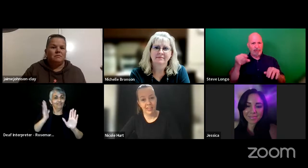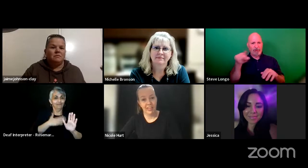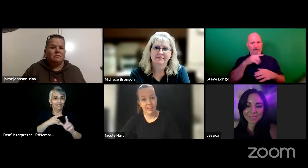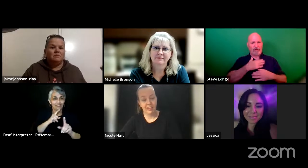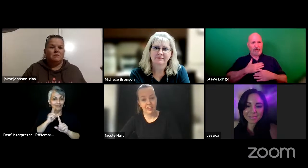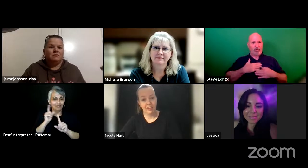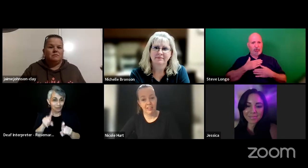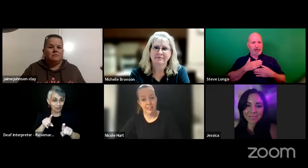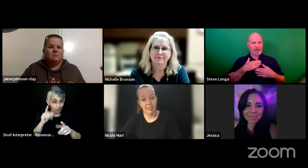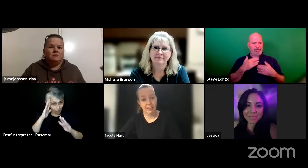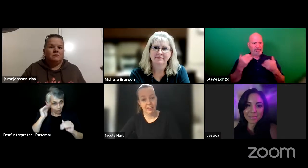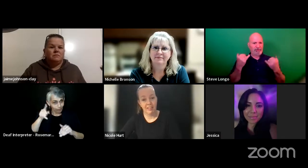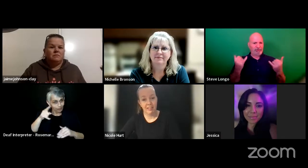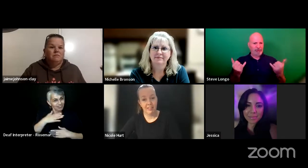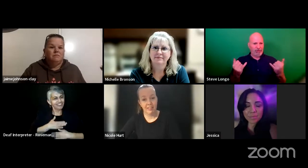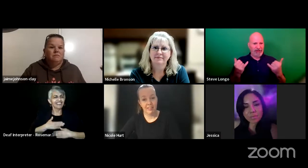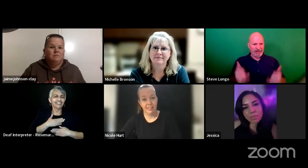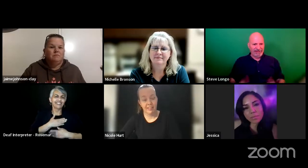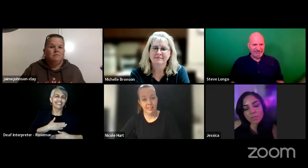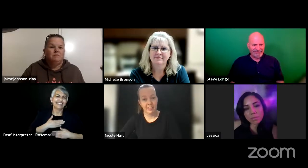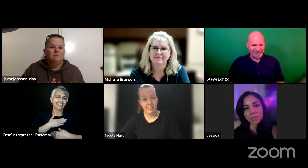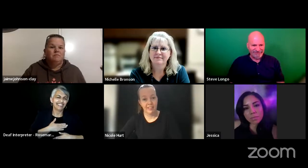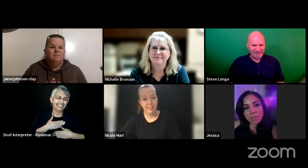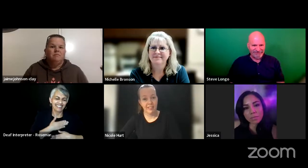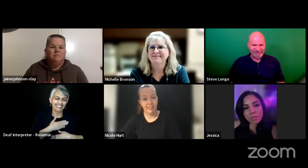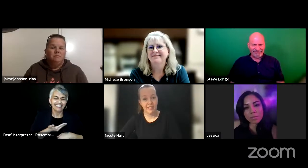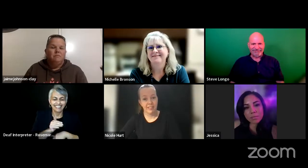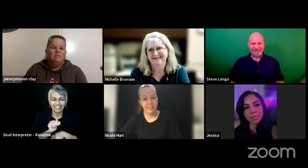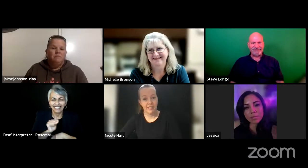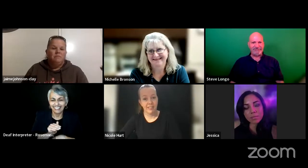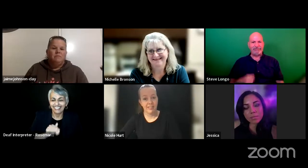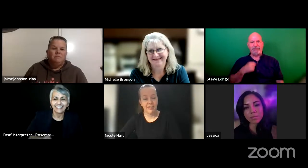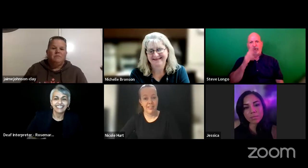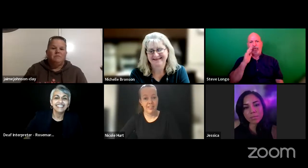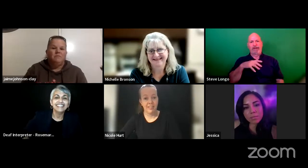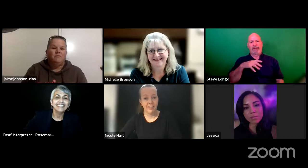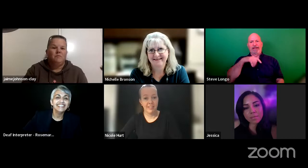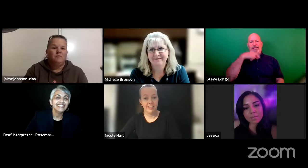And I think that wraps up my report. I hope you enjoyed that.